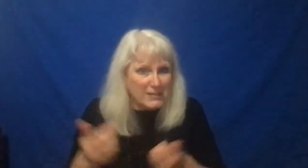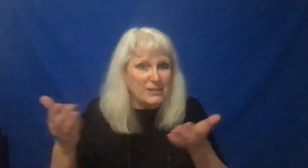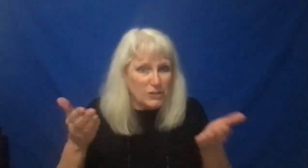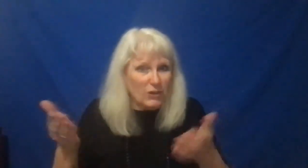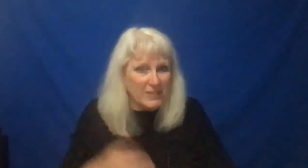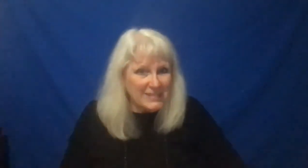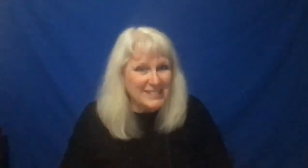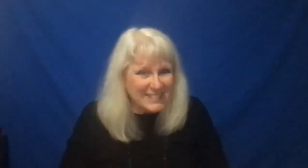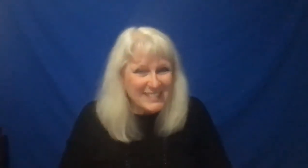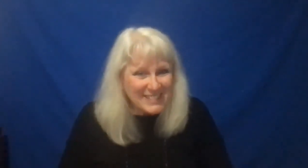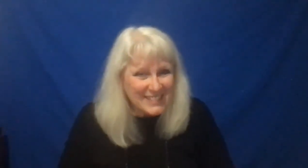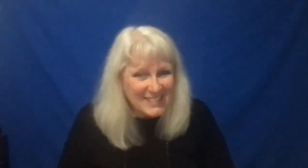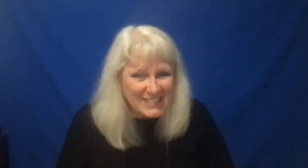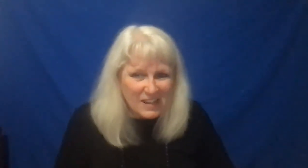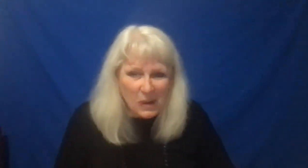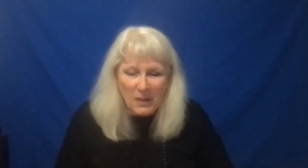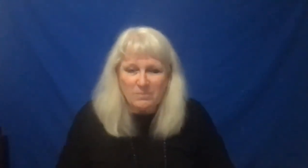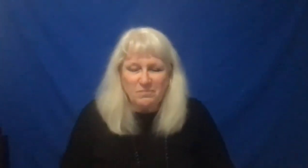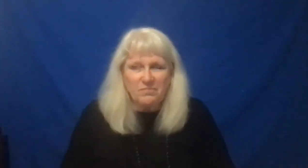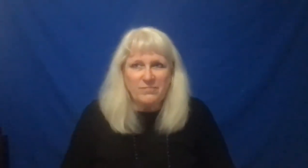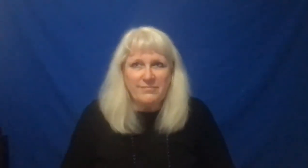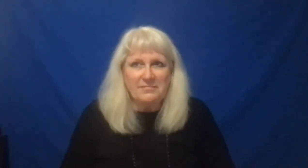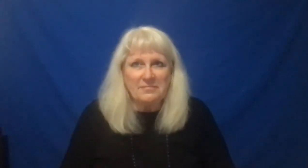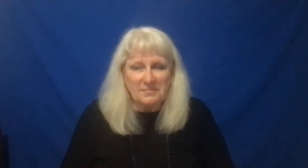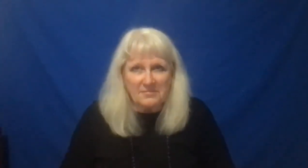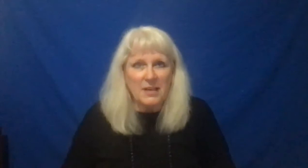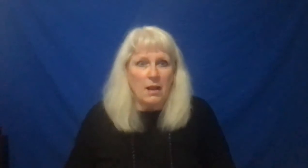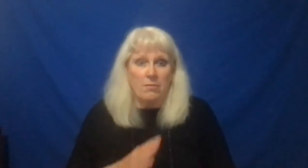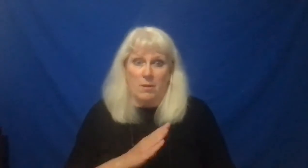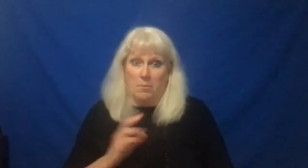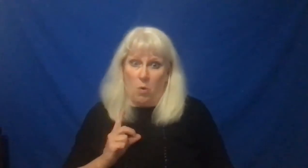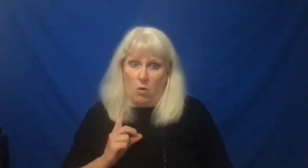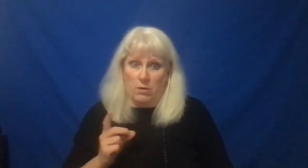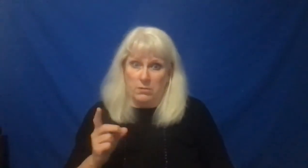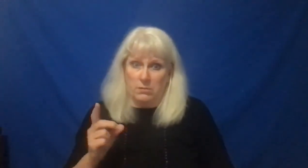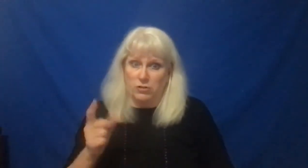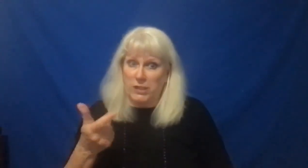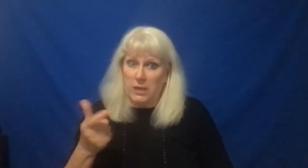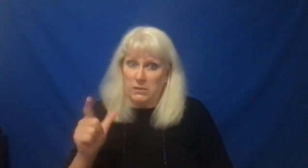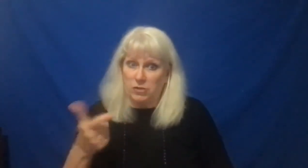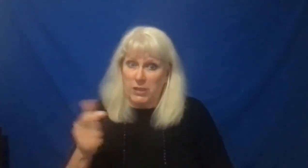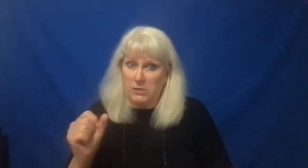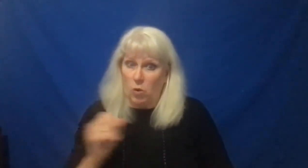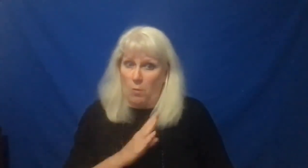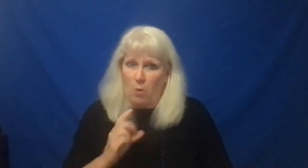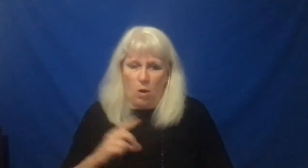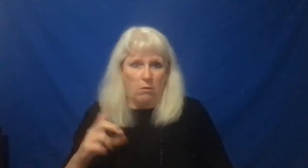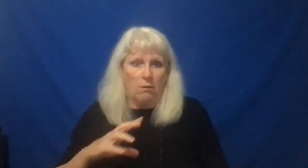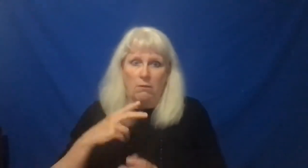When I see the level of involvement of the board, General Service Board, and then when I see what each